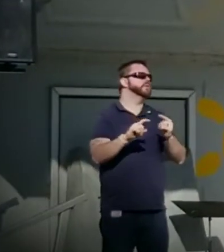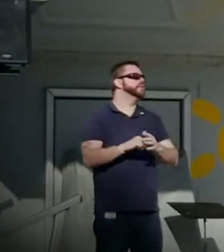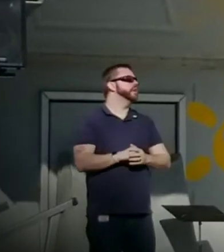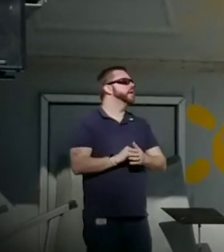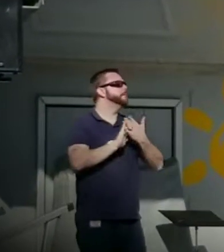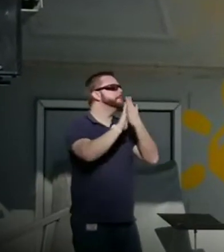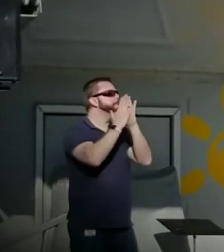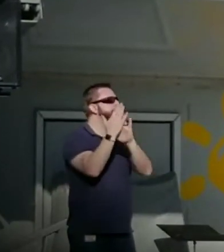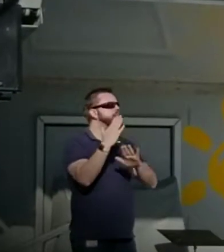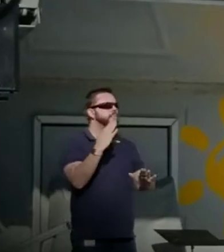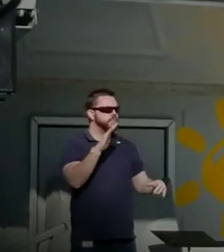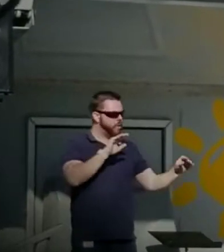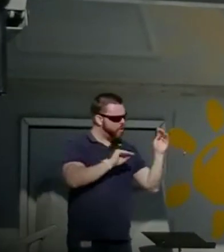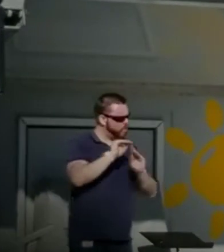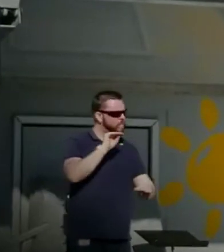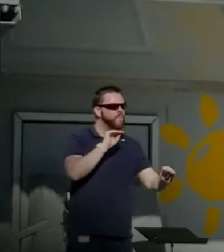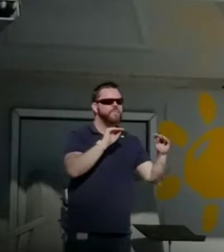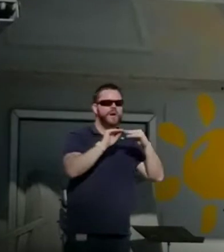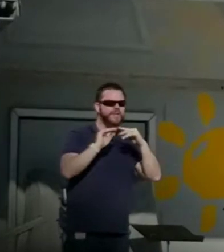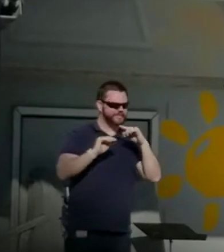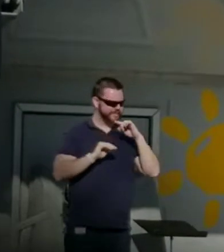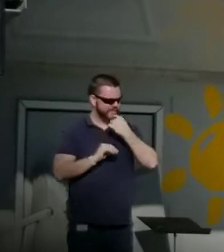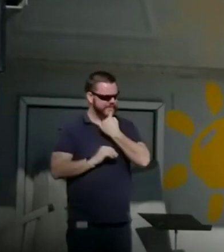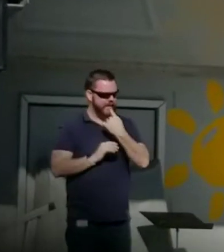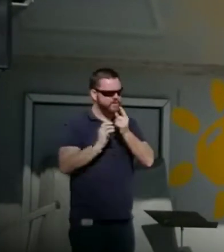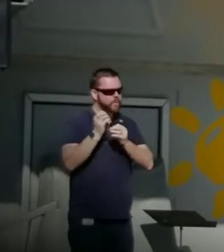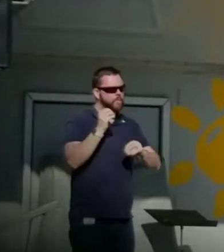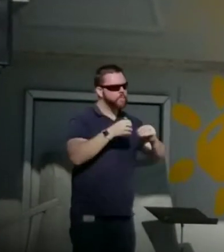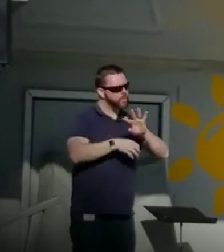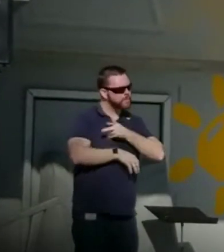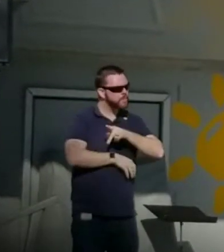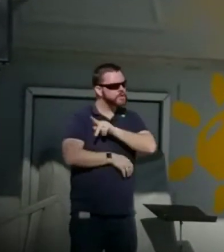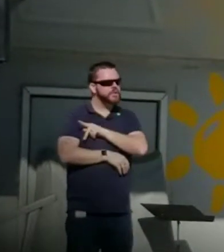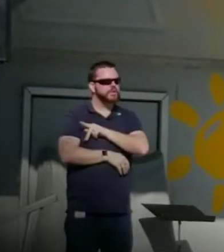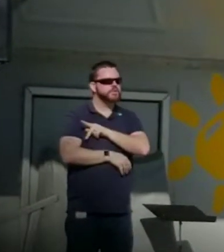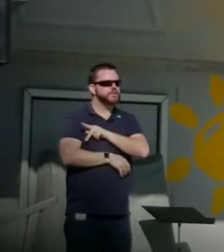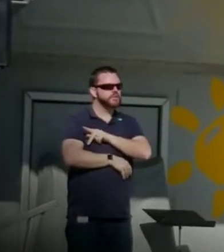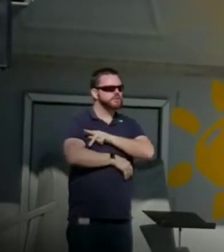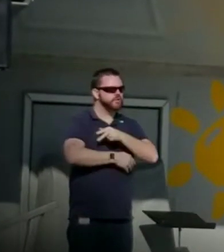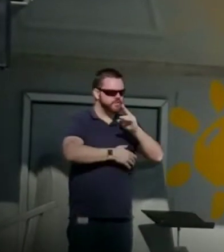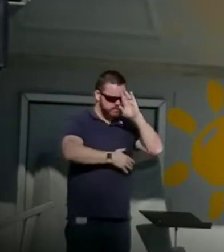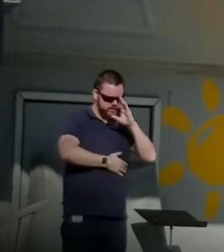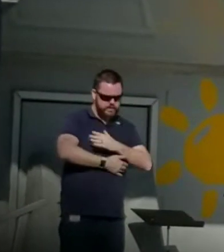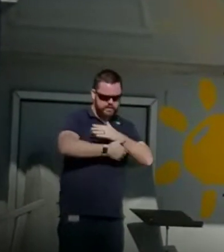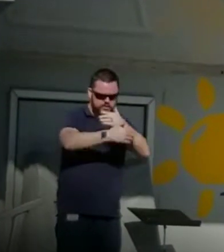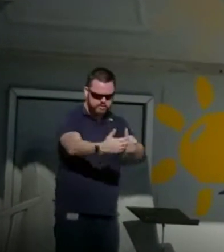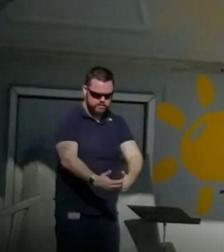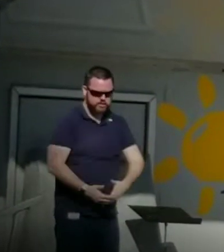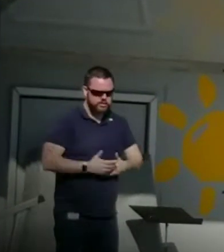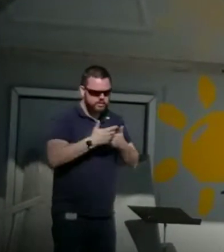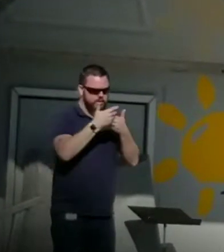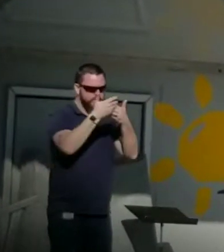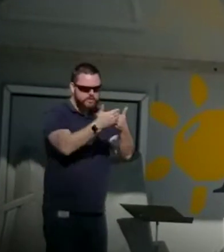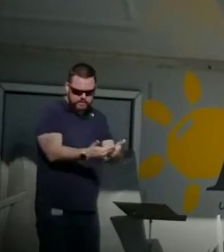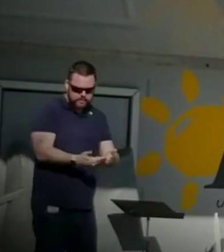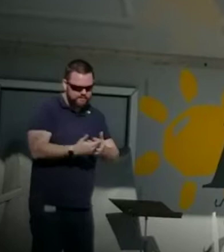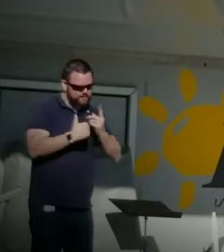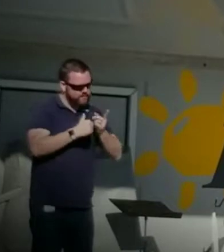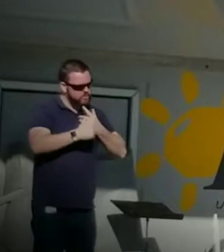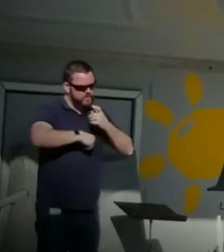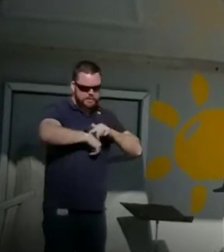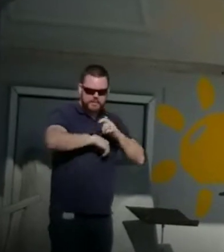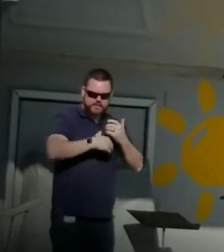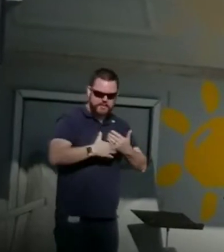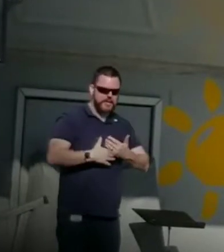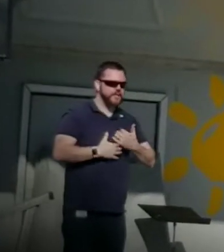It became even more intense and personal when I held my first son for the first time. I